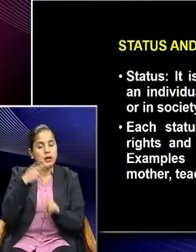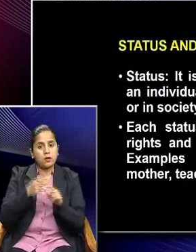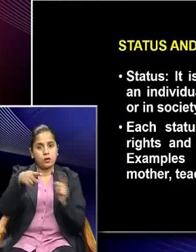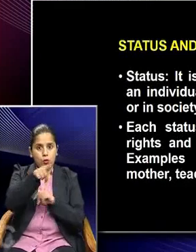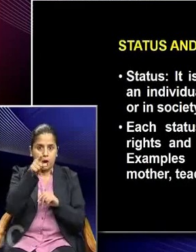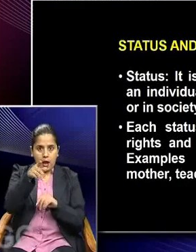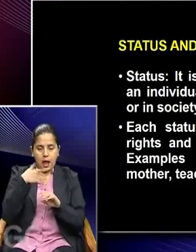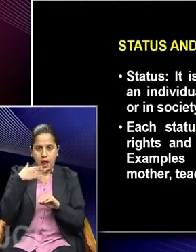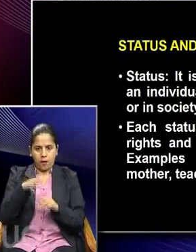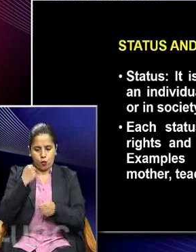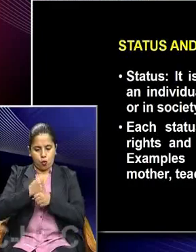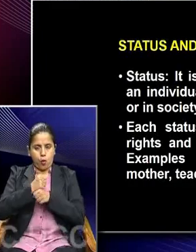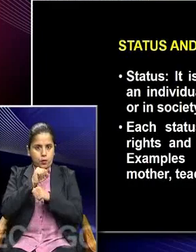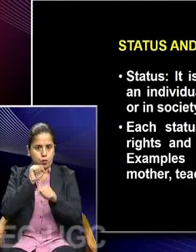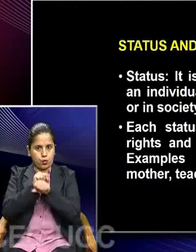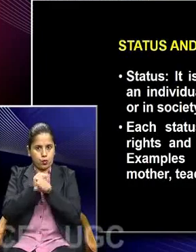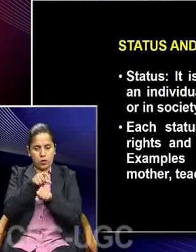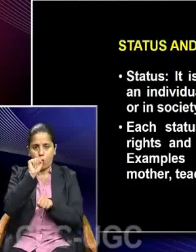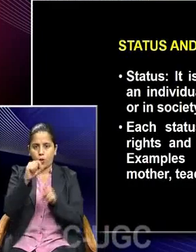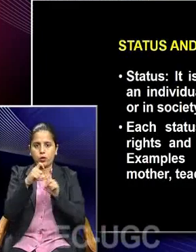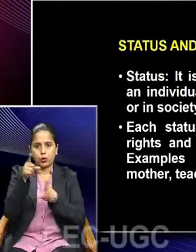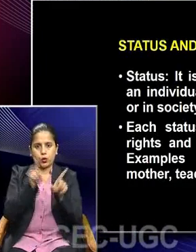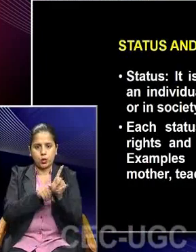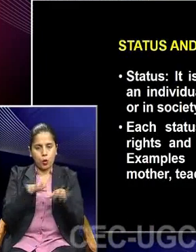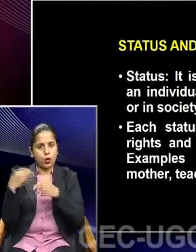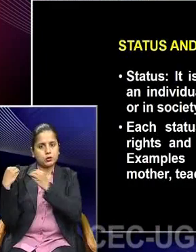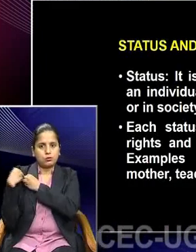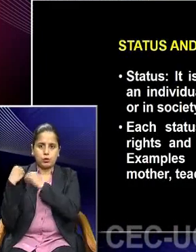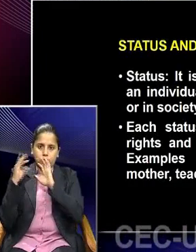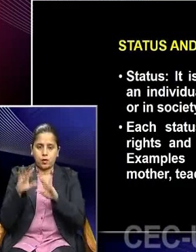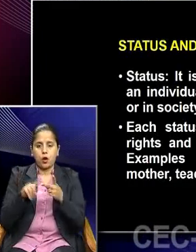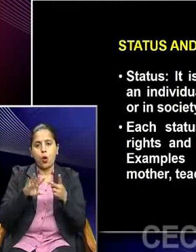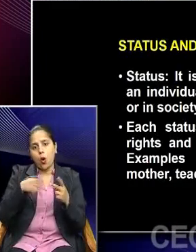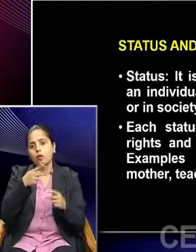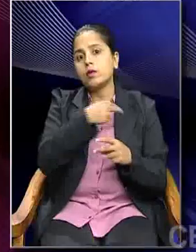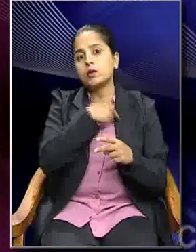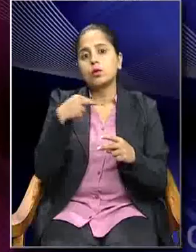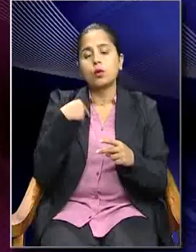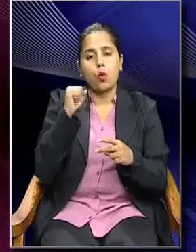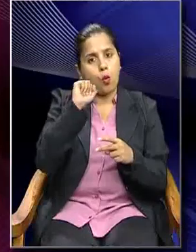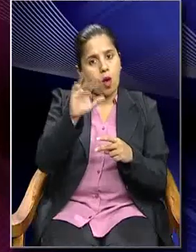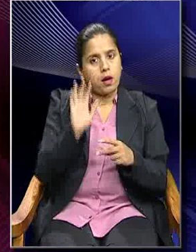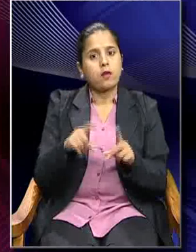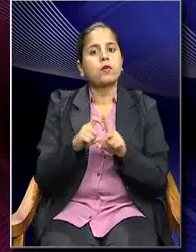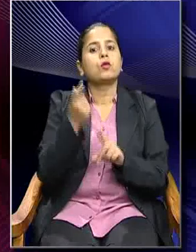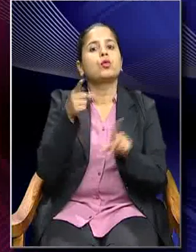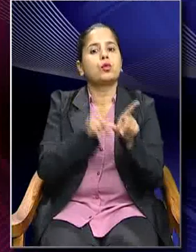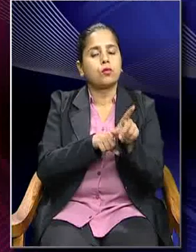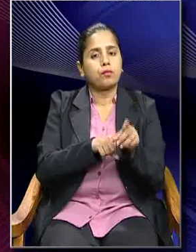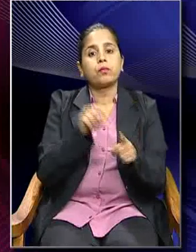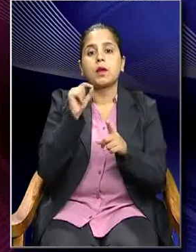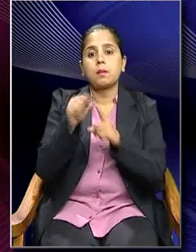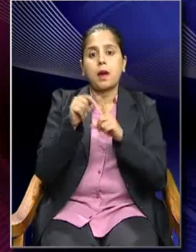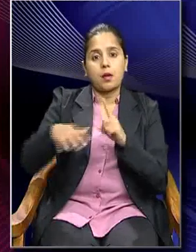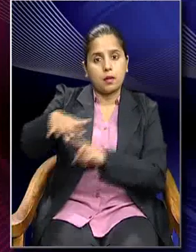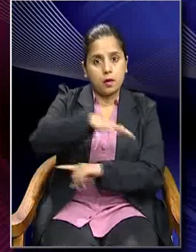bureaucrat, you have a set of duties and responsibility. If you are a doctor, you have a set of duties. In the private sphere